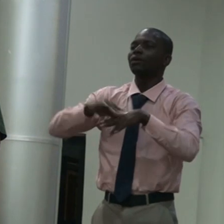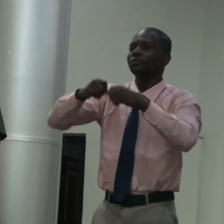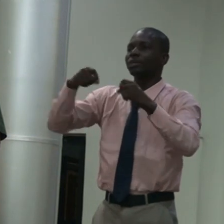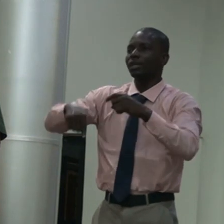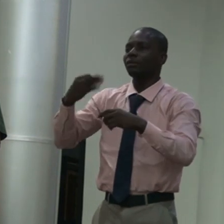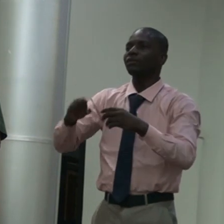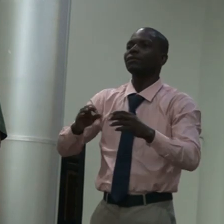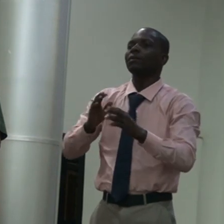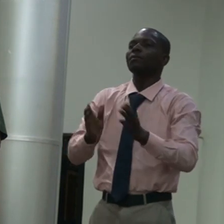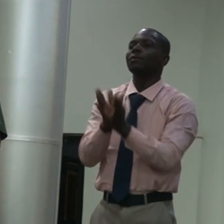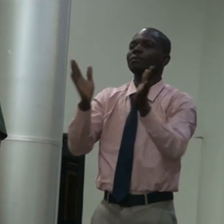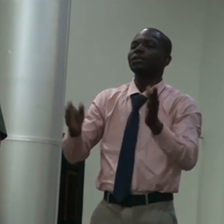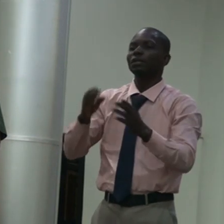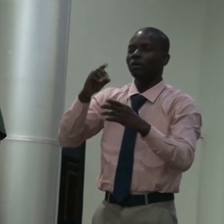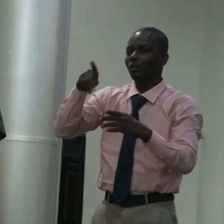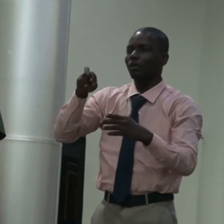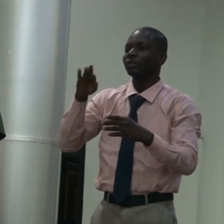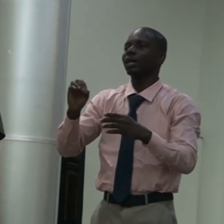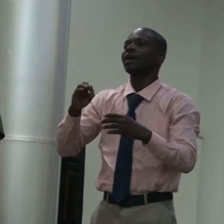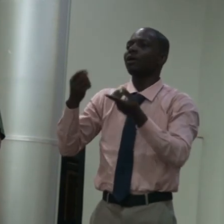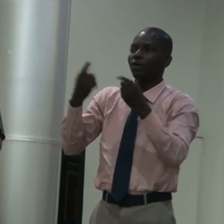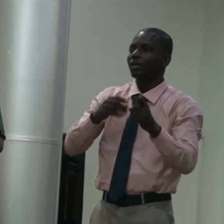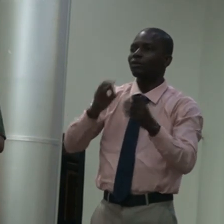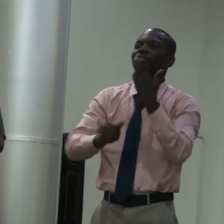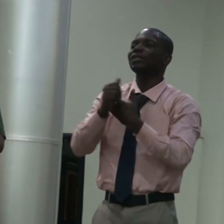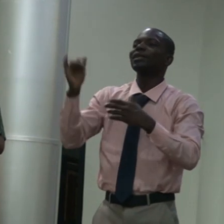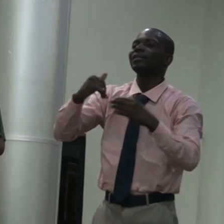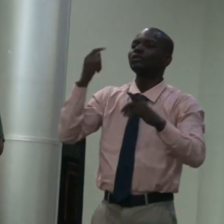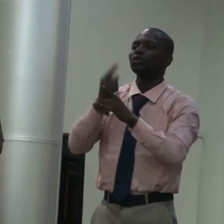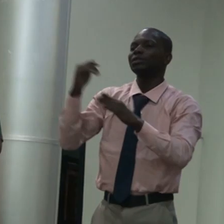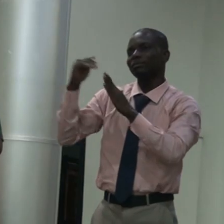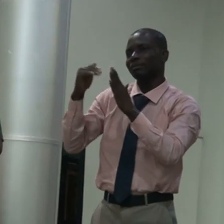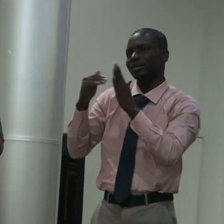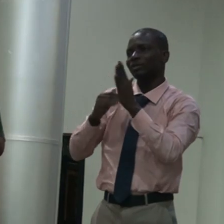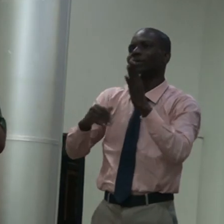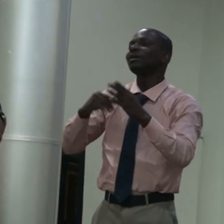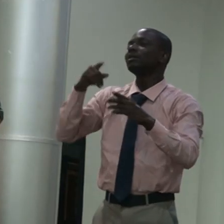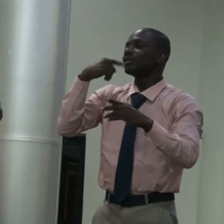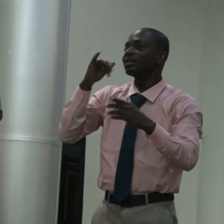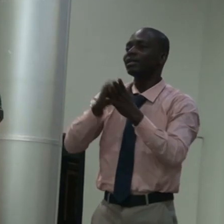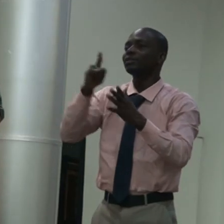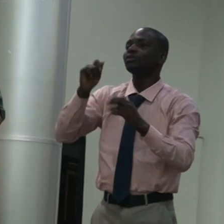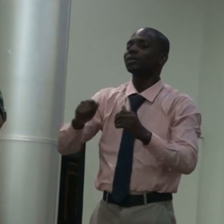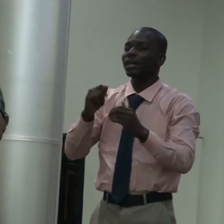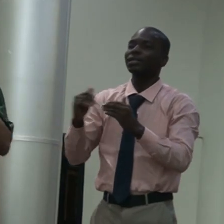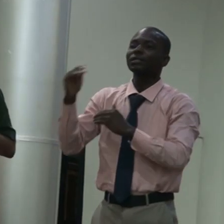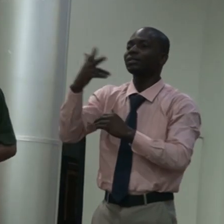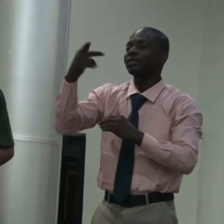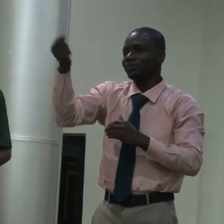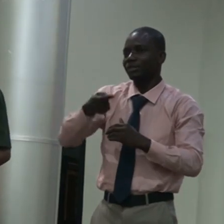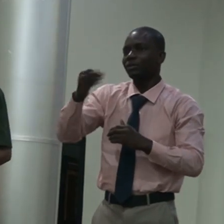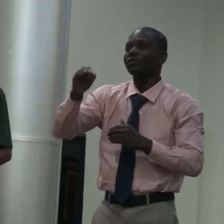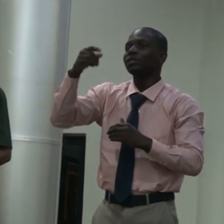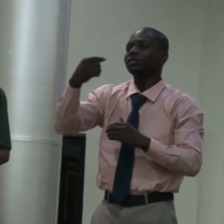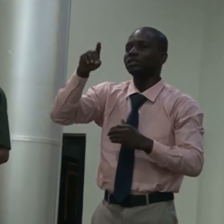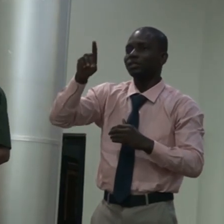public order, occurrence of imminent danger. They've just listed a number of things saying you can exceed 3% of the